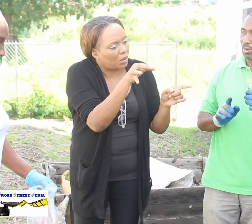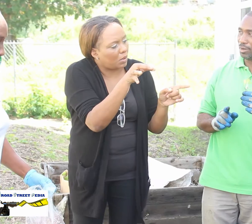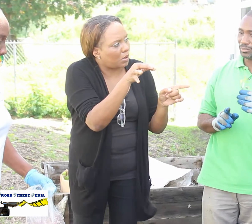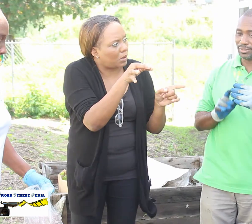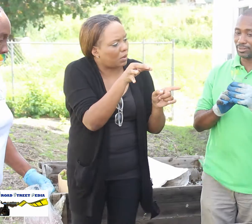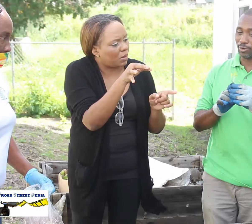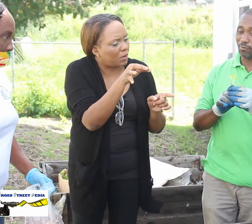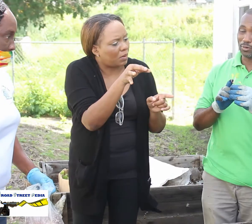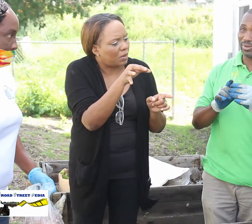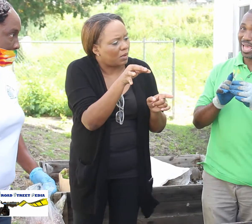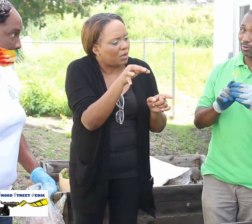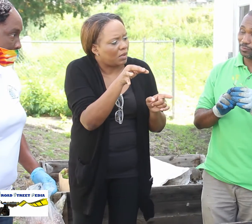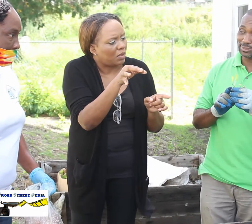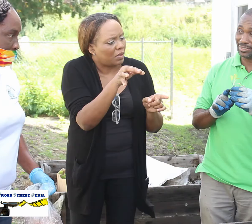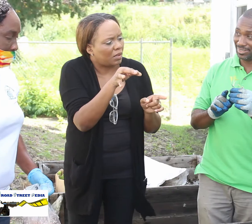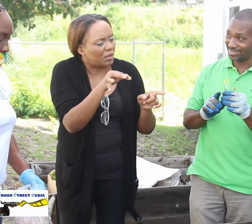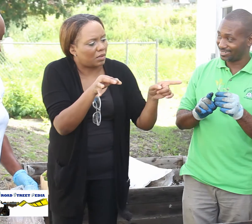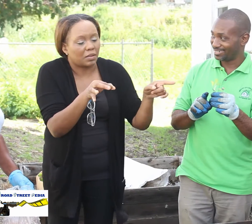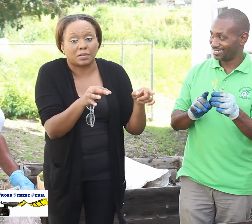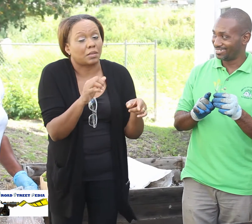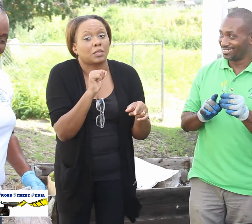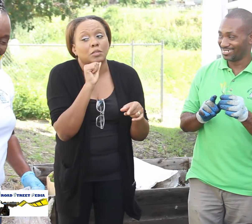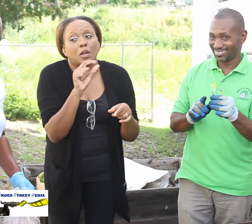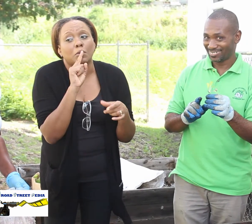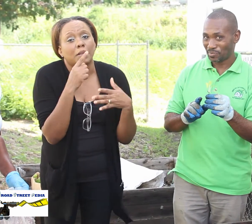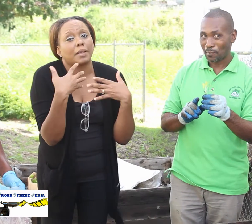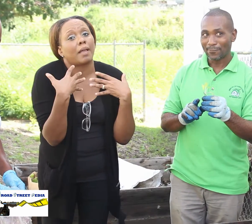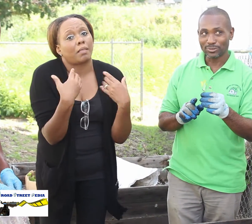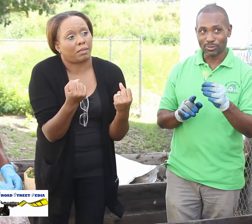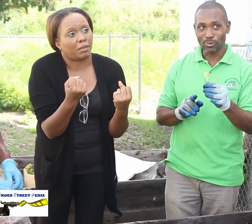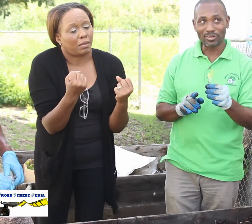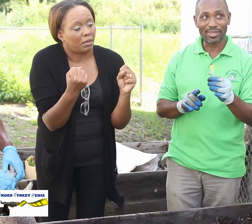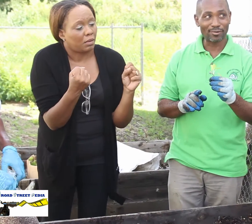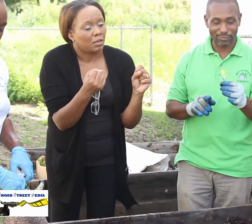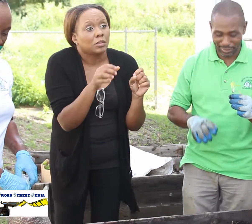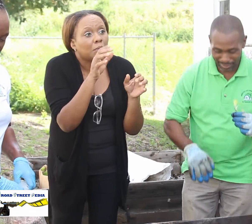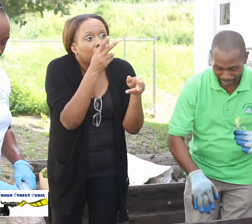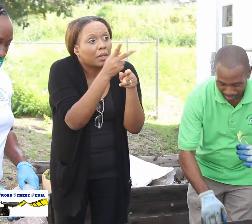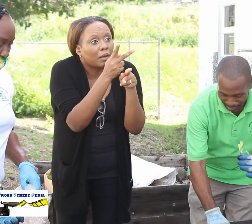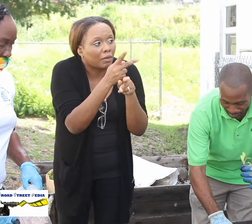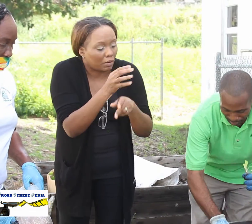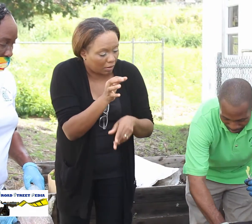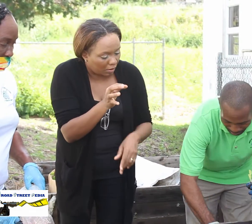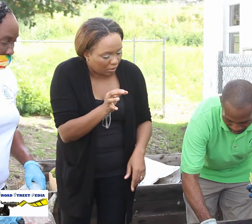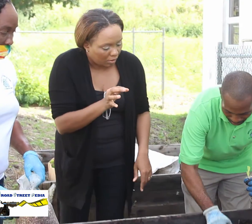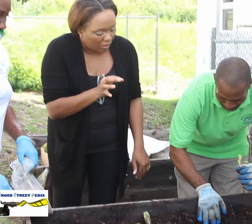Yeah, to be honest, these are not very healthy seedlings. Order carefully.